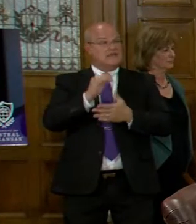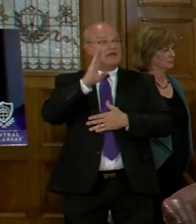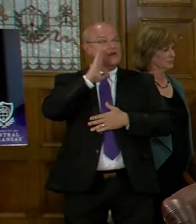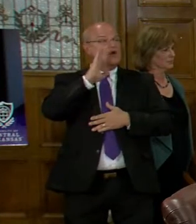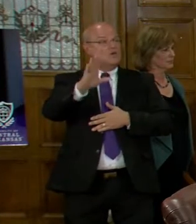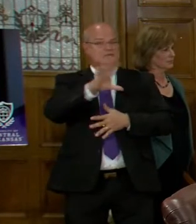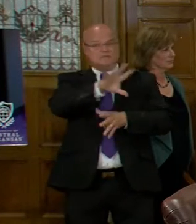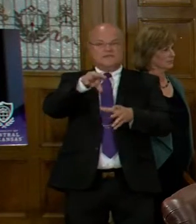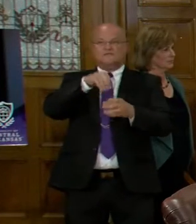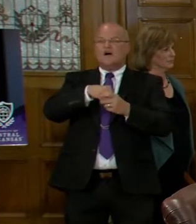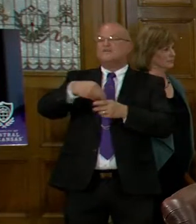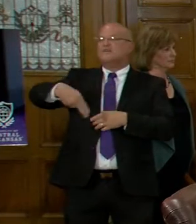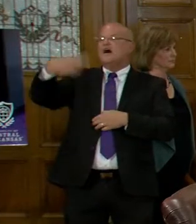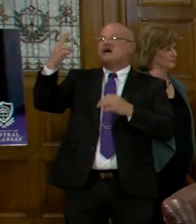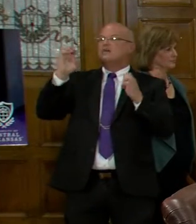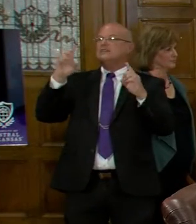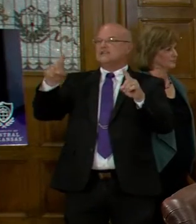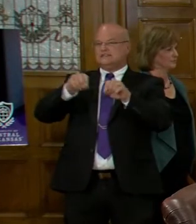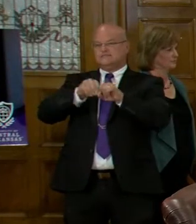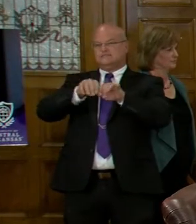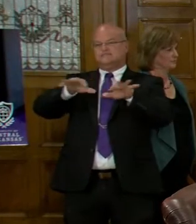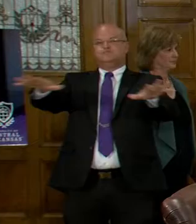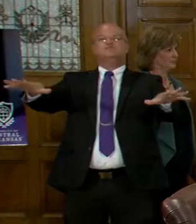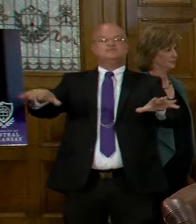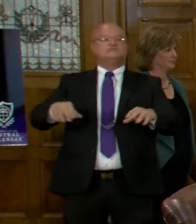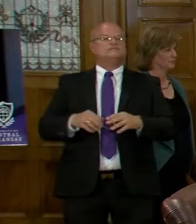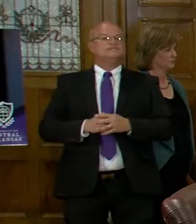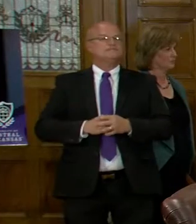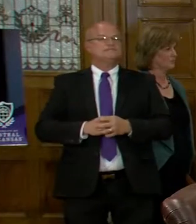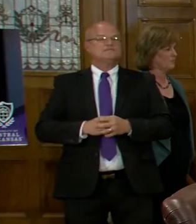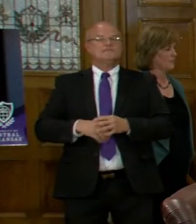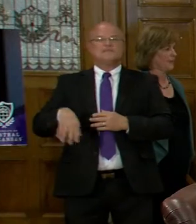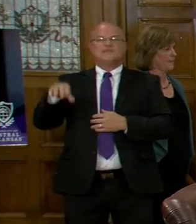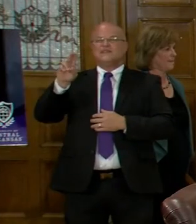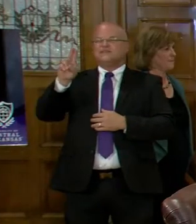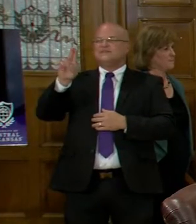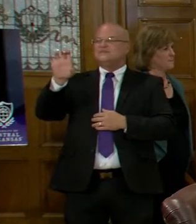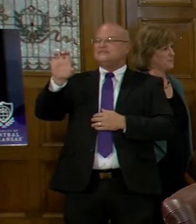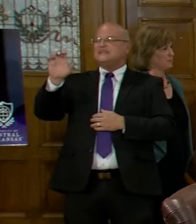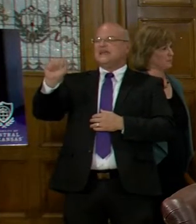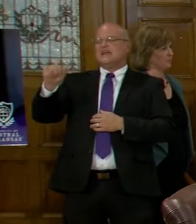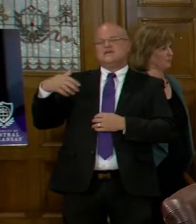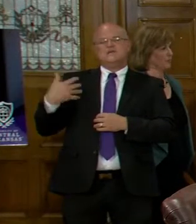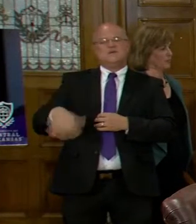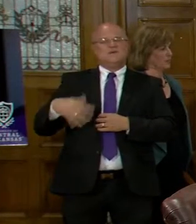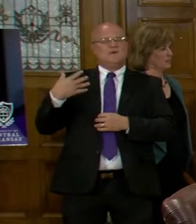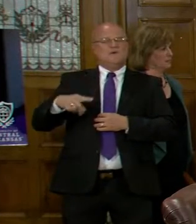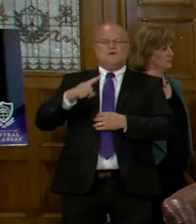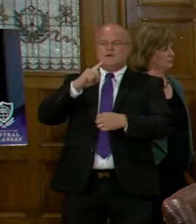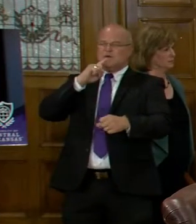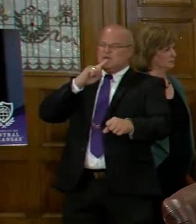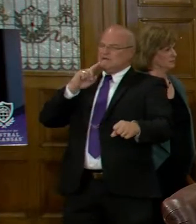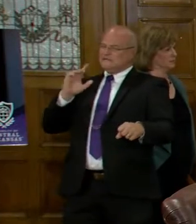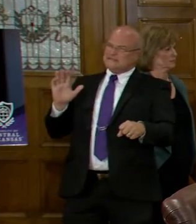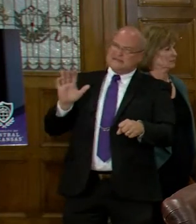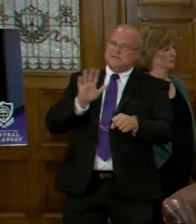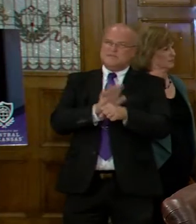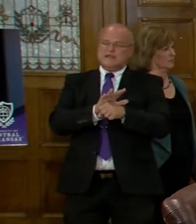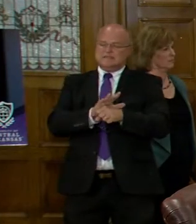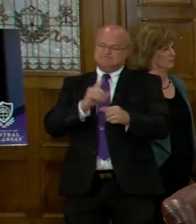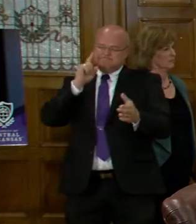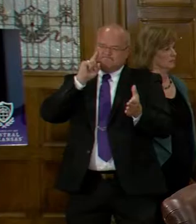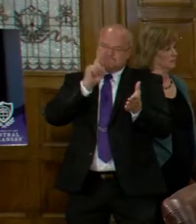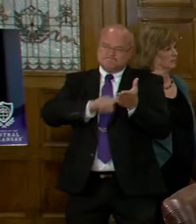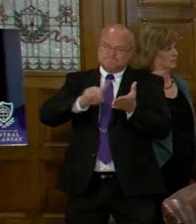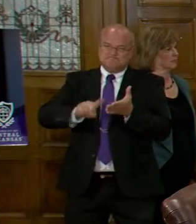to be involved in higher education broadly. UCA is absolutely committed to exploring